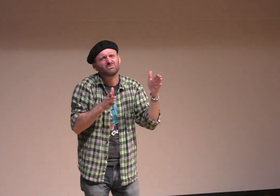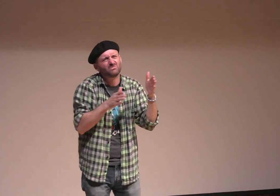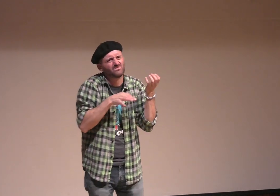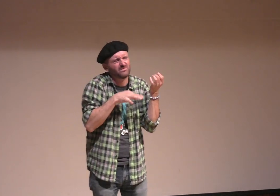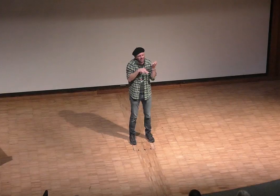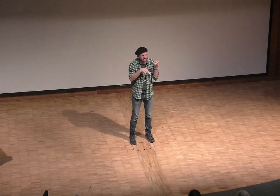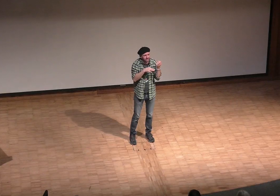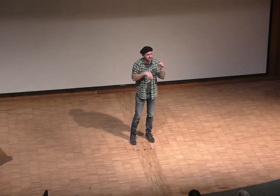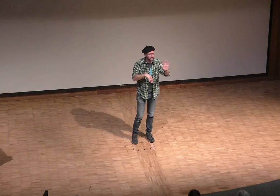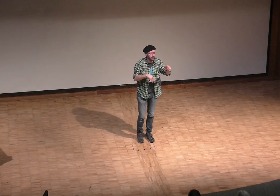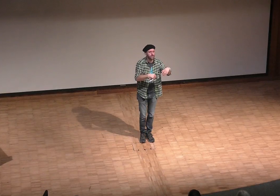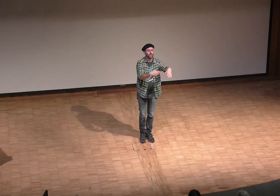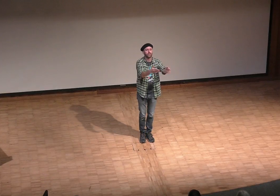Anyway,